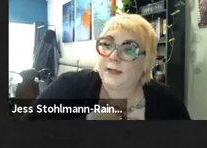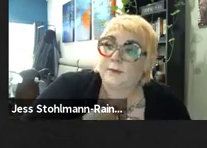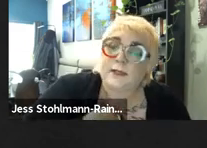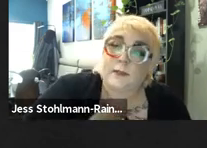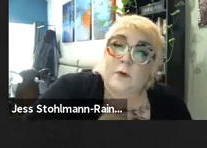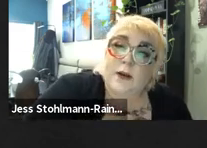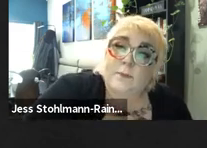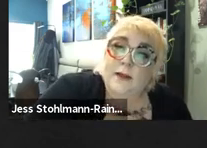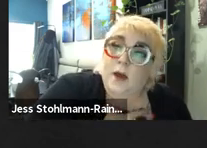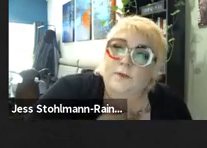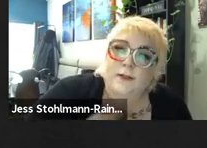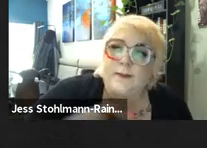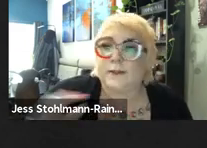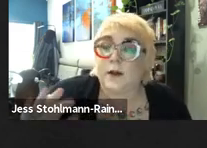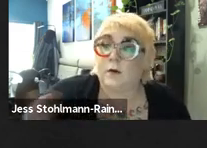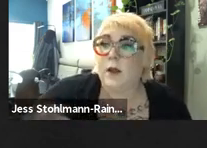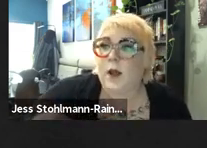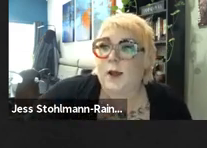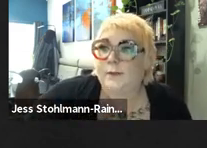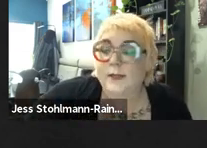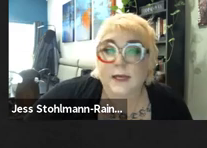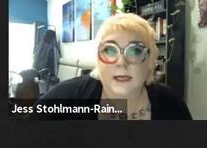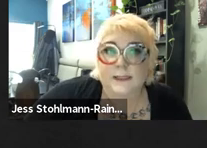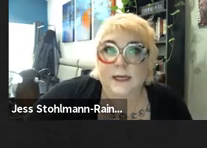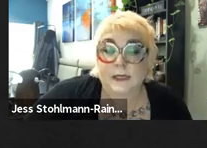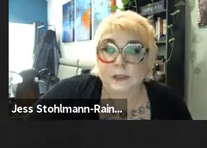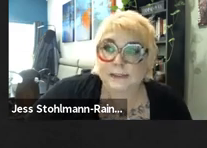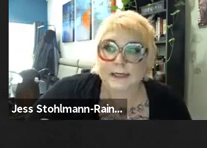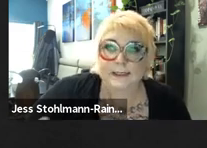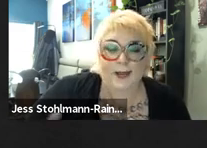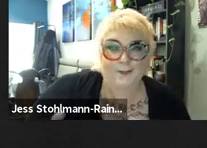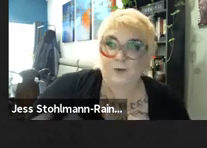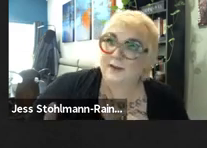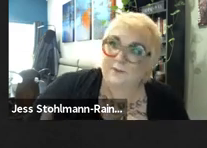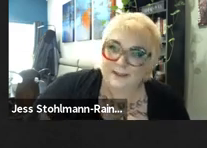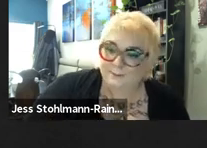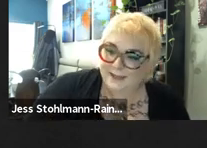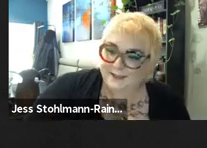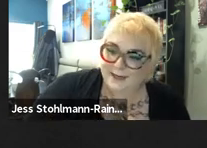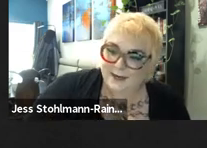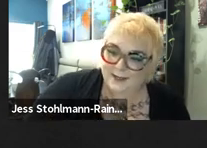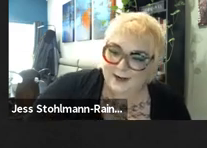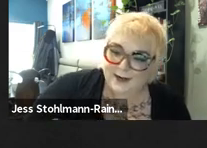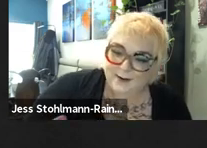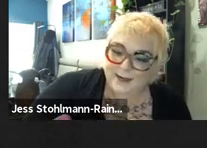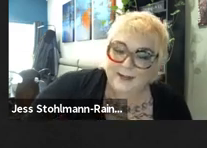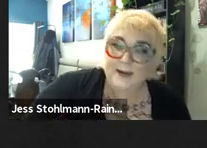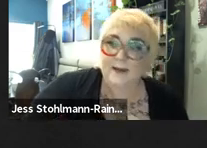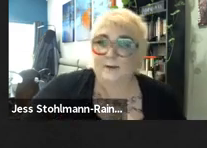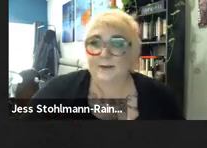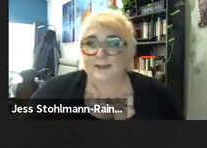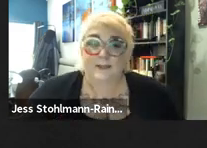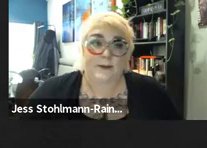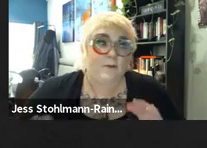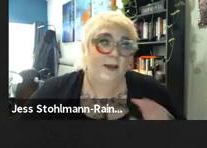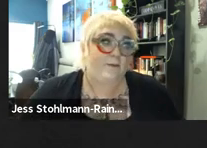that is really supported by law enforcement so um so i think that's an interesting uh sort of different space in colorado than